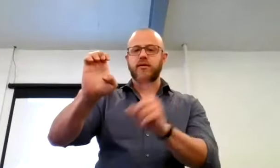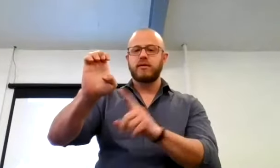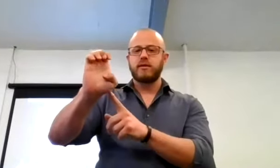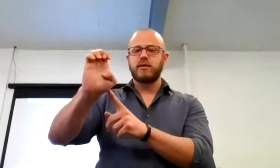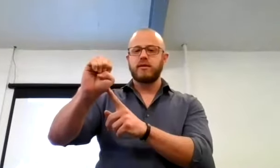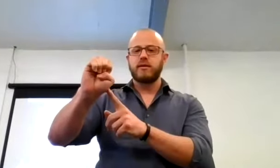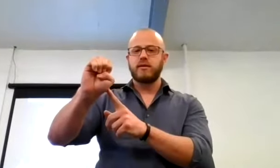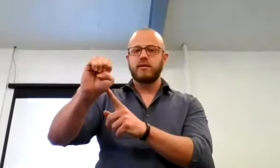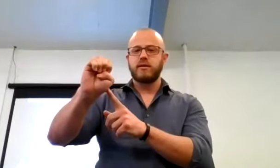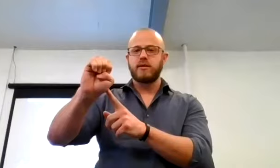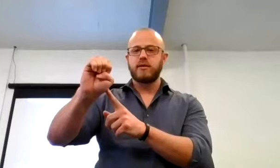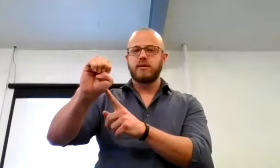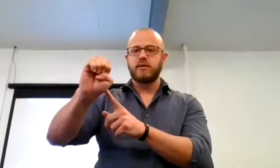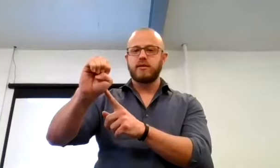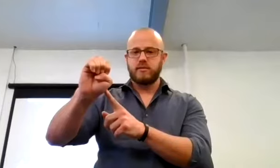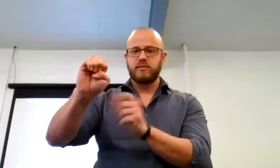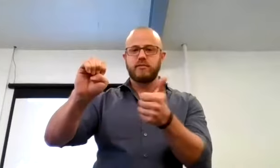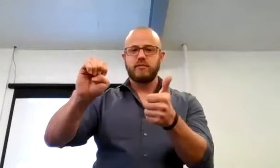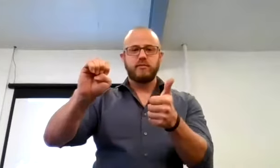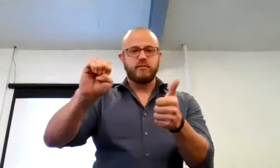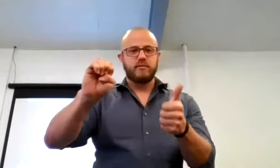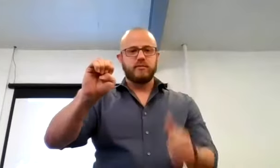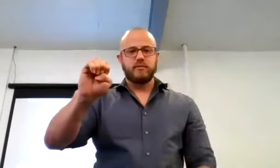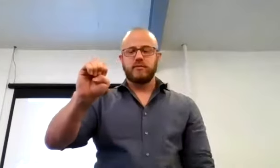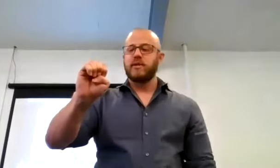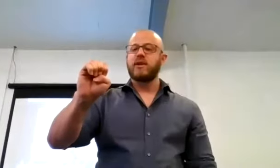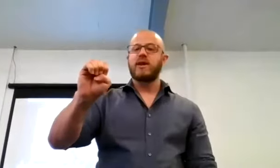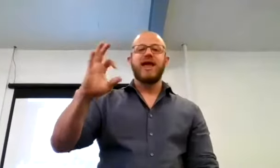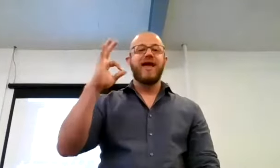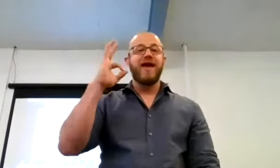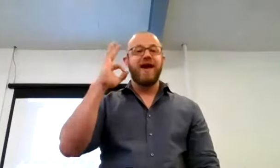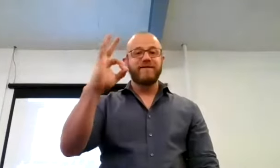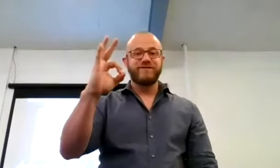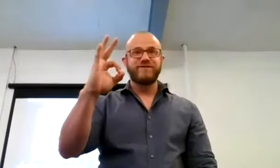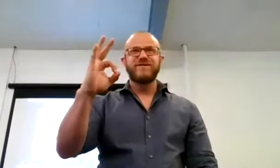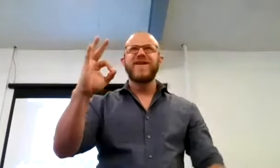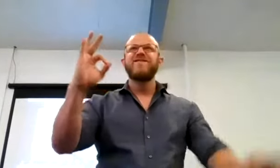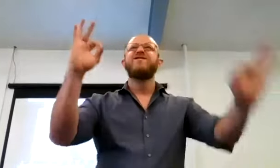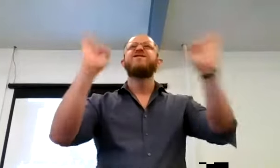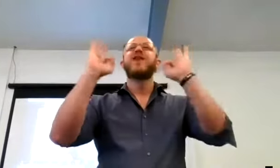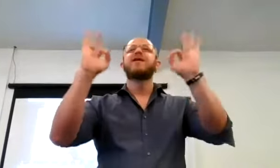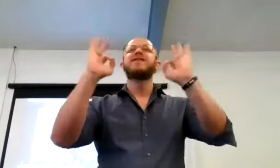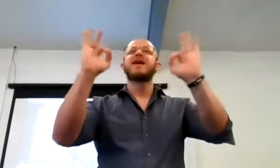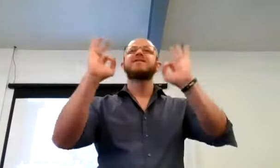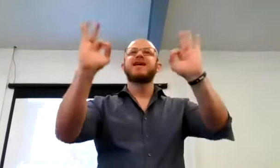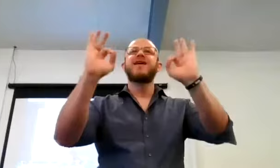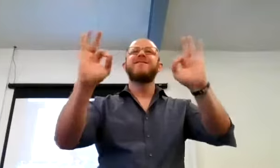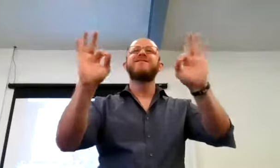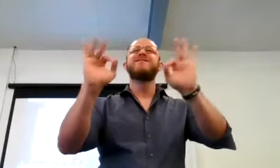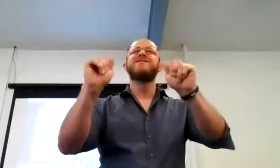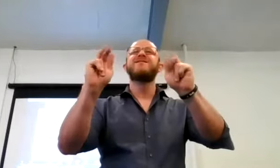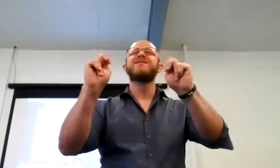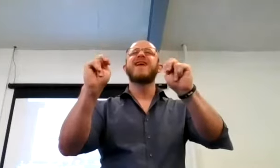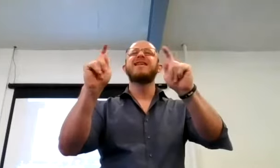You see the open hand there where I made an open E? That's not correct, but how I have my fingers close together, that is correct. So F is